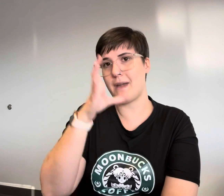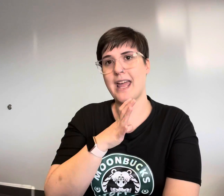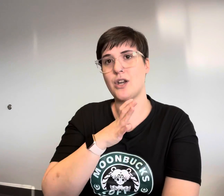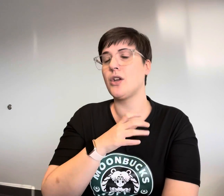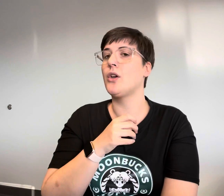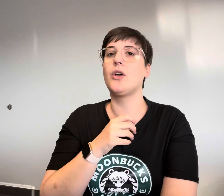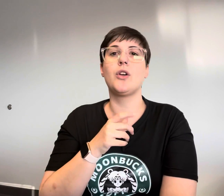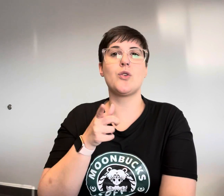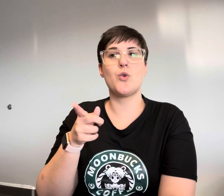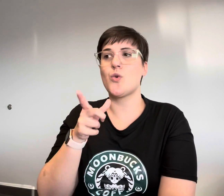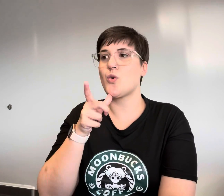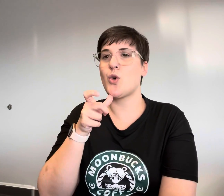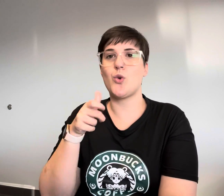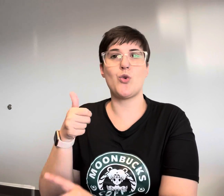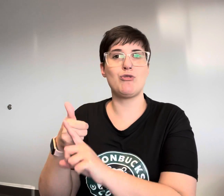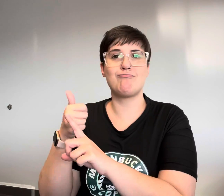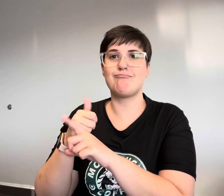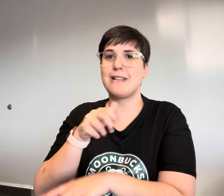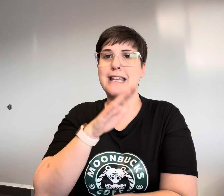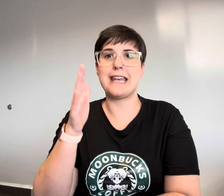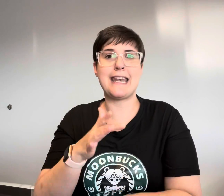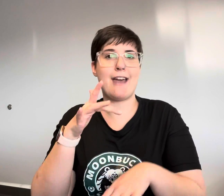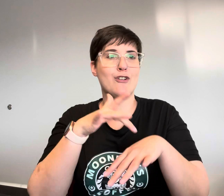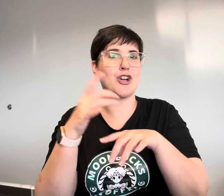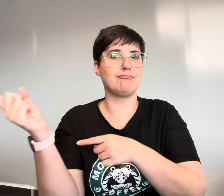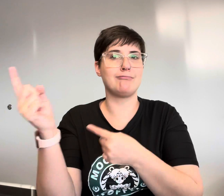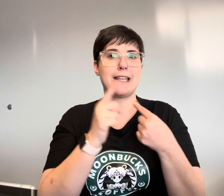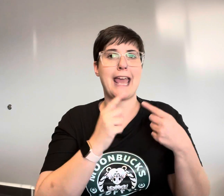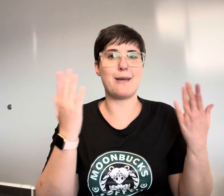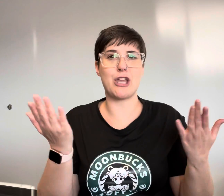man who never came here.